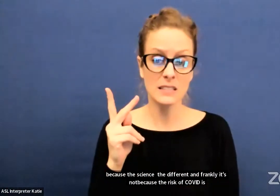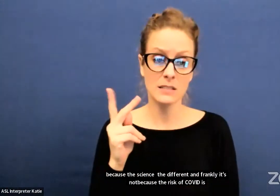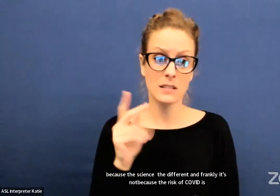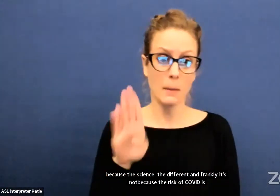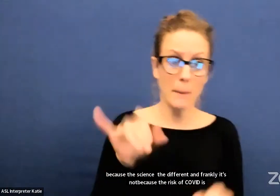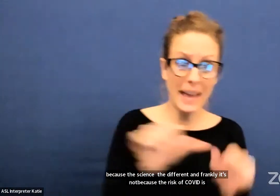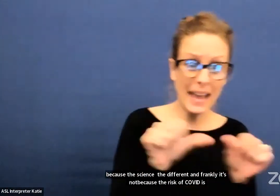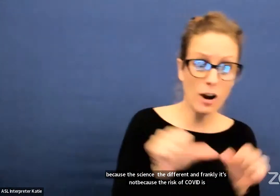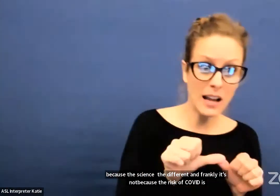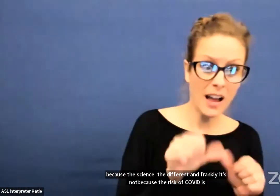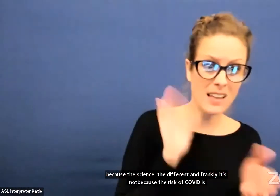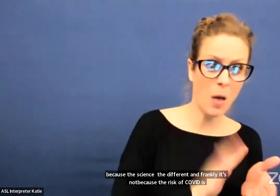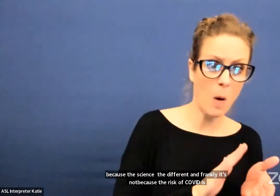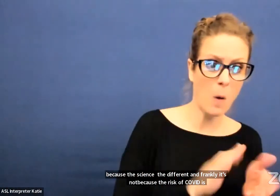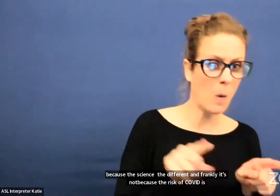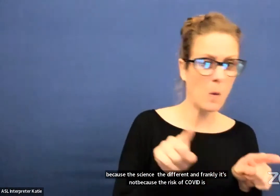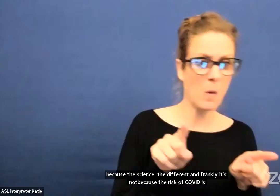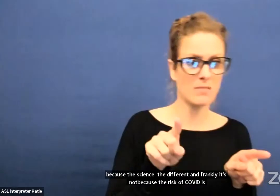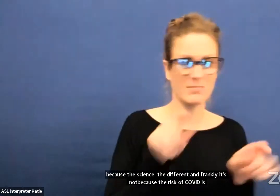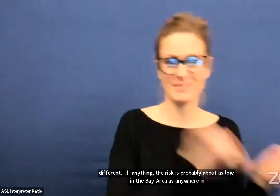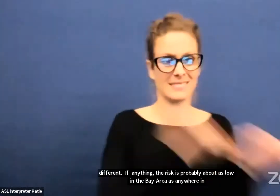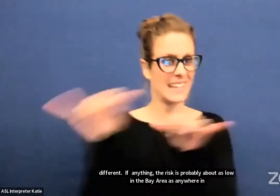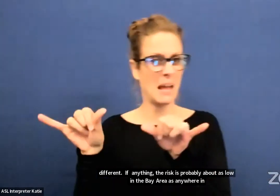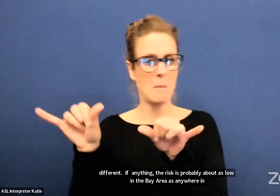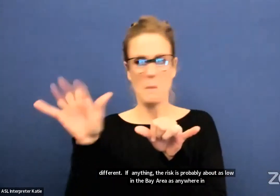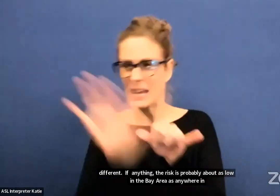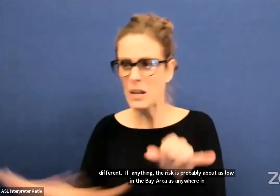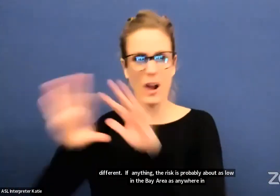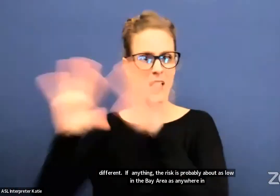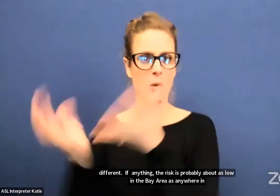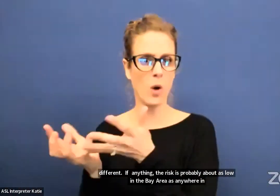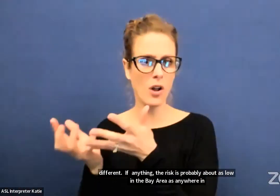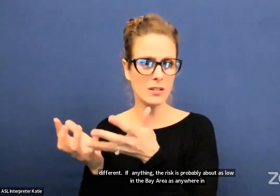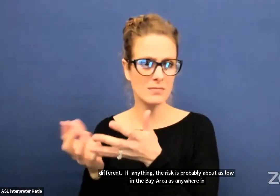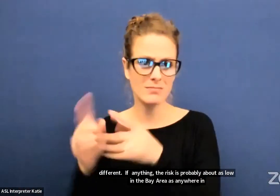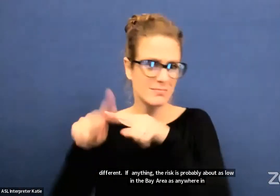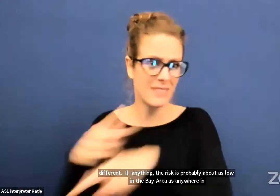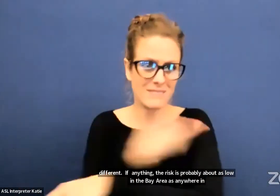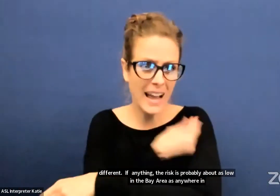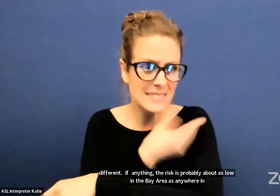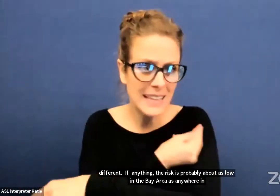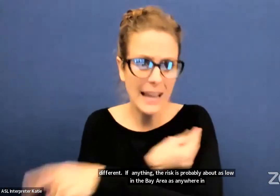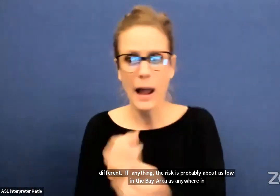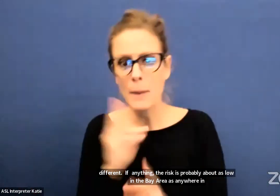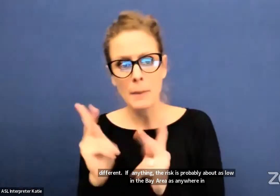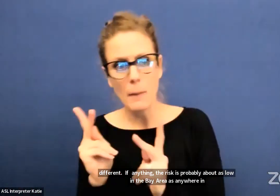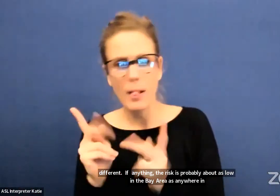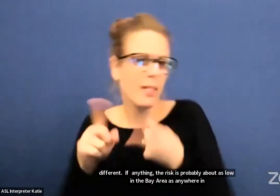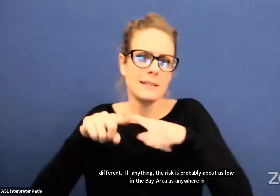Area as anywhere in the world in terms of, how vaccinated we are.